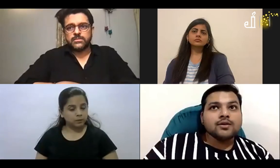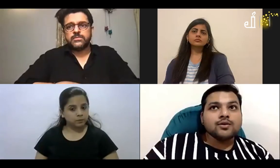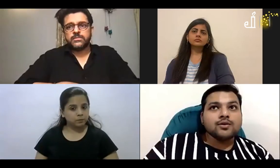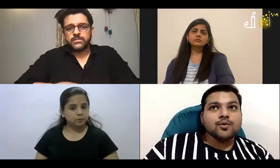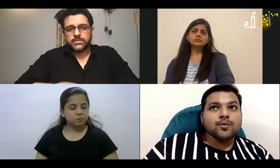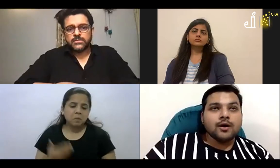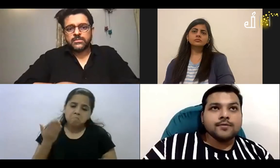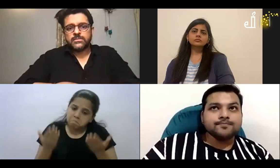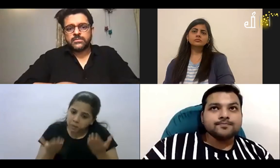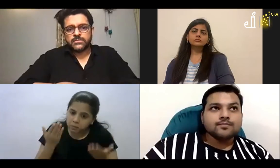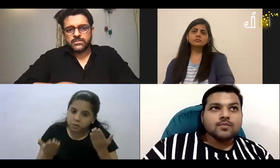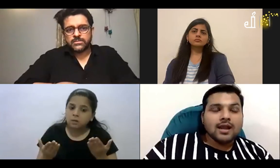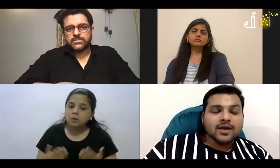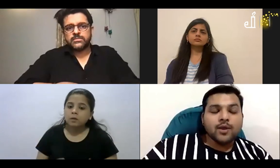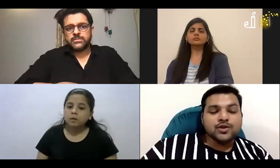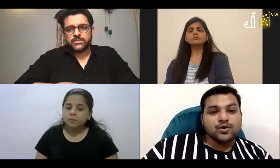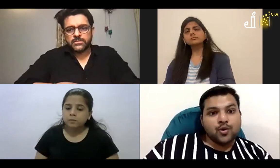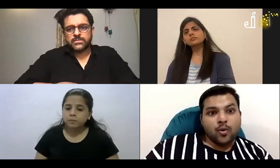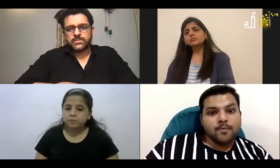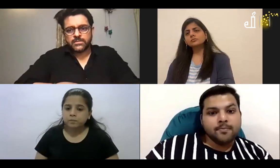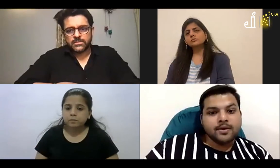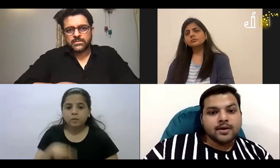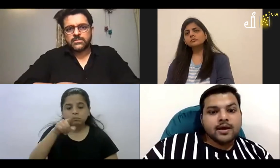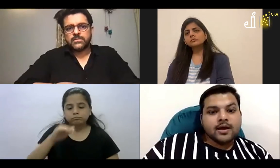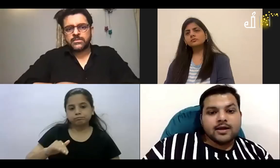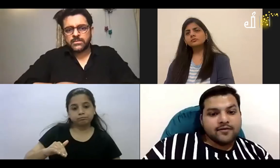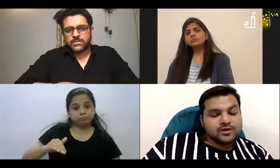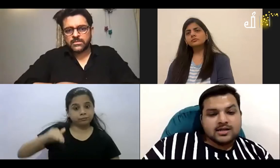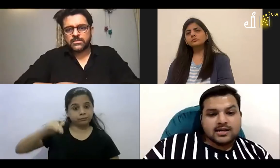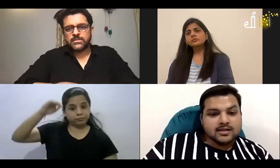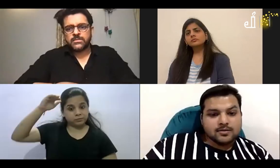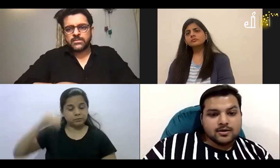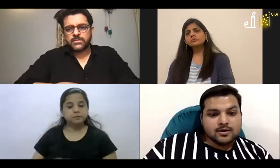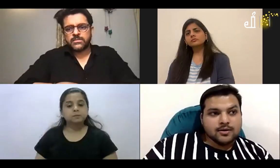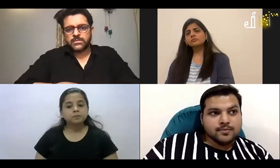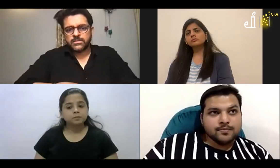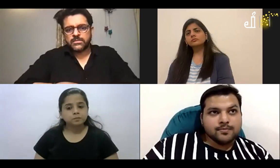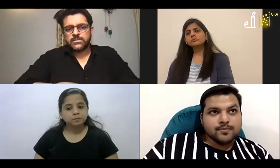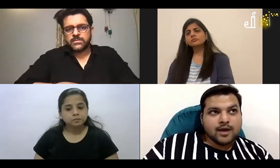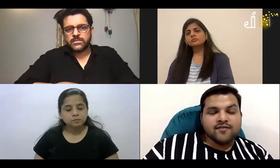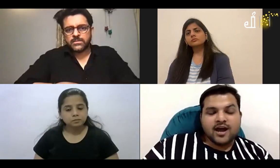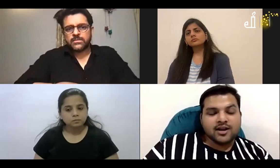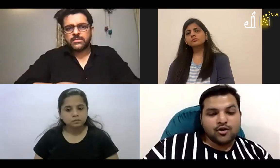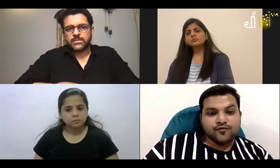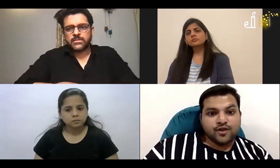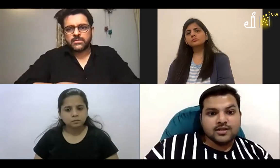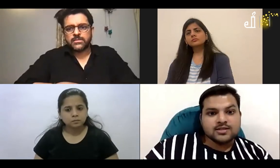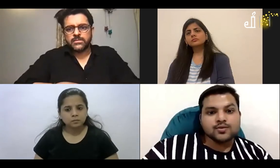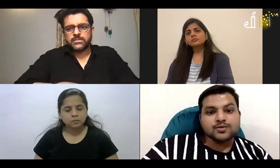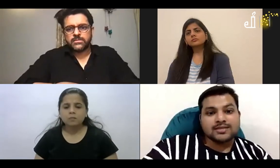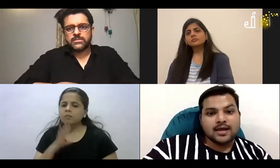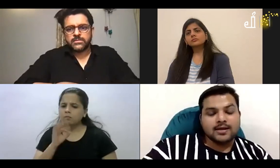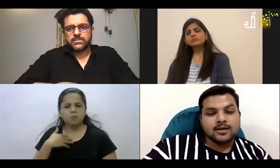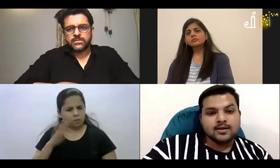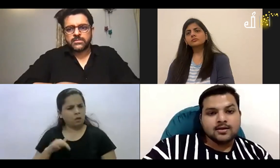maybe to like when you grow up, definitely I've had a lot of friends